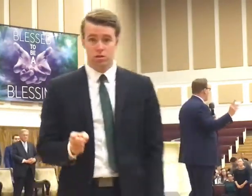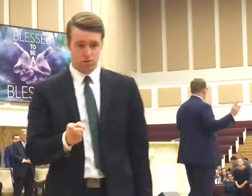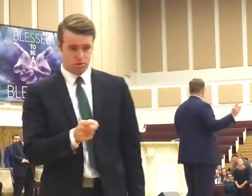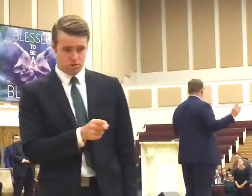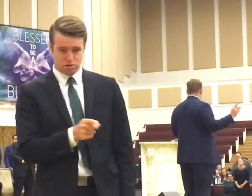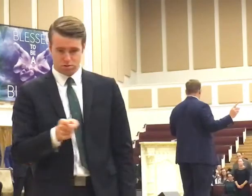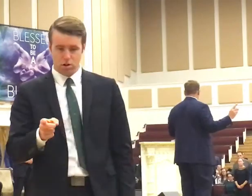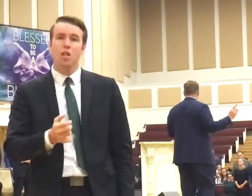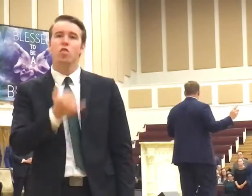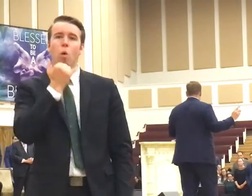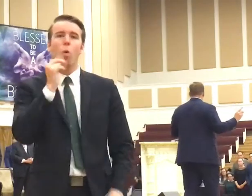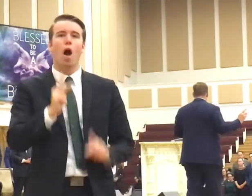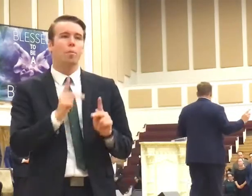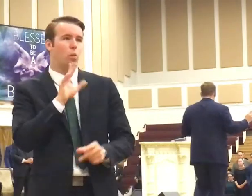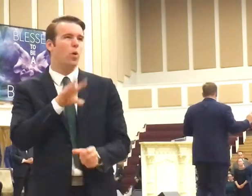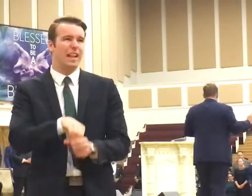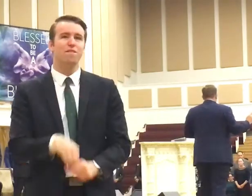wrong people.